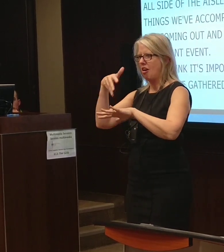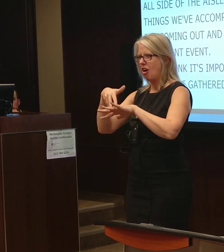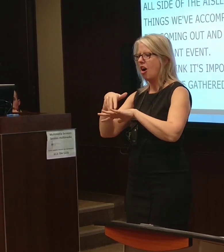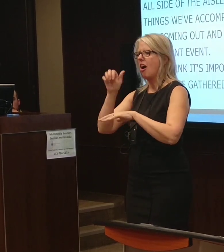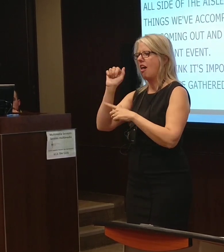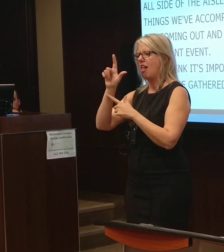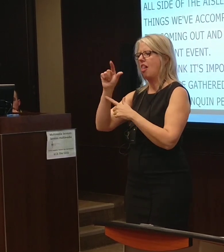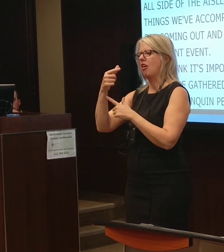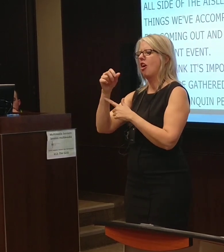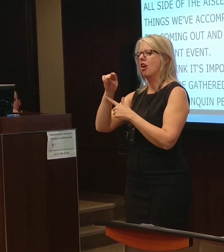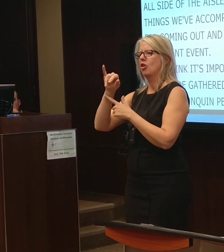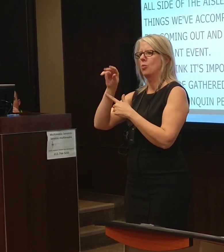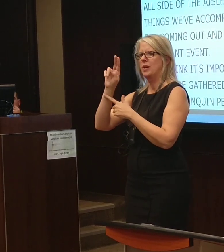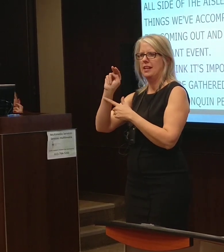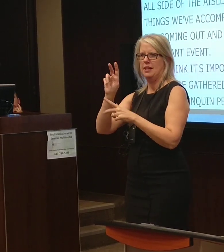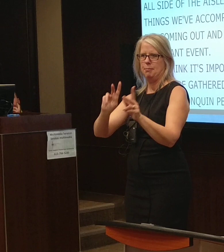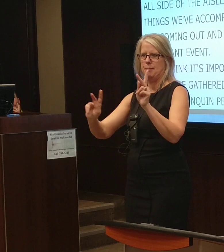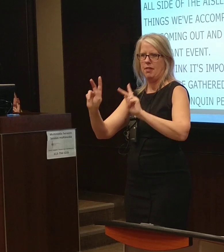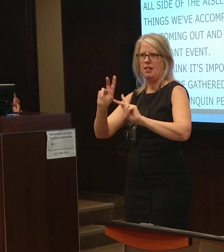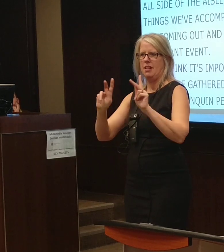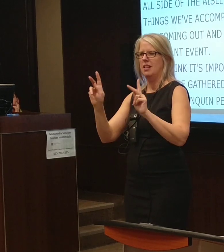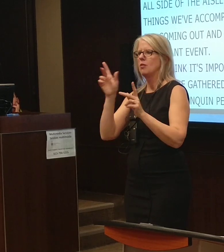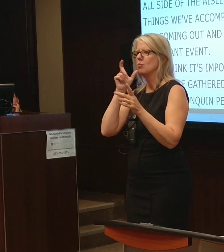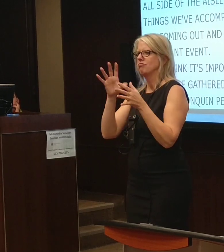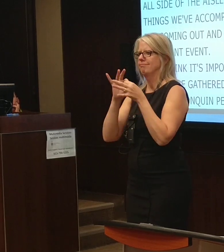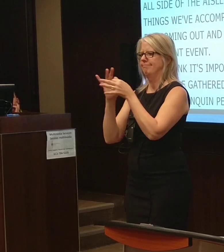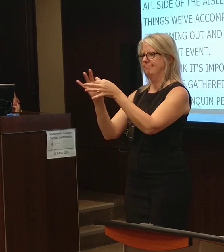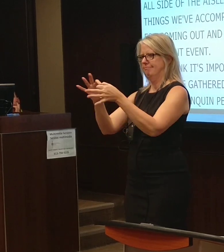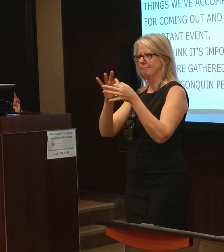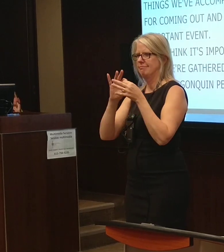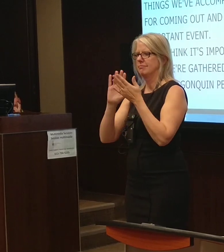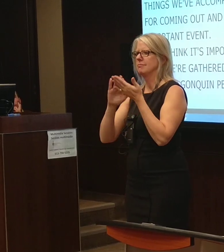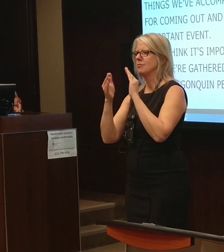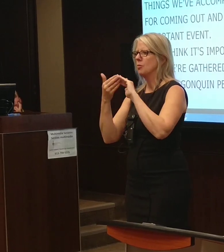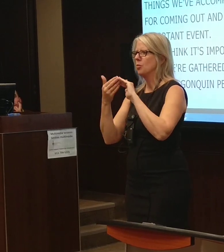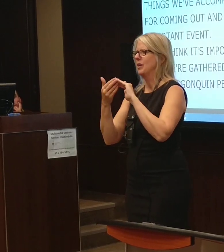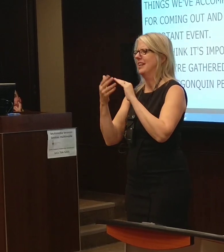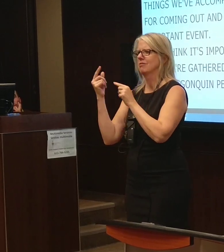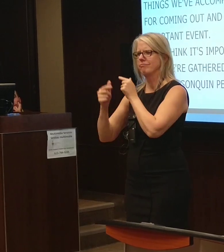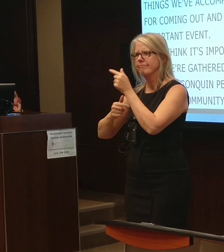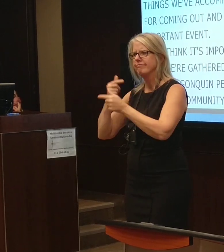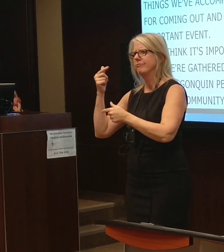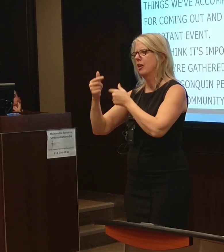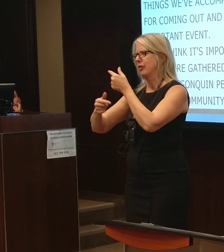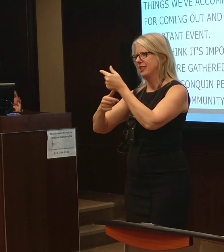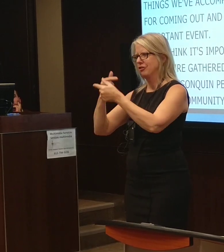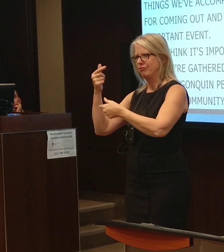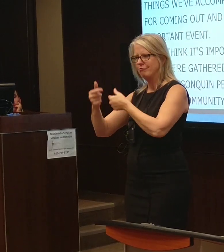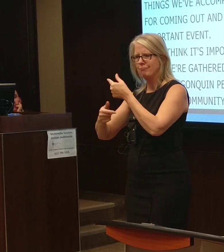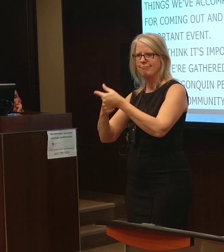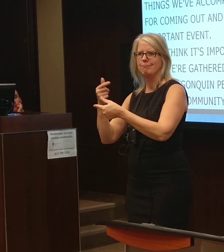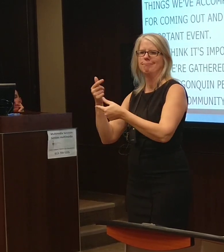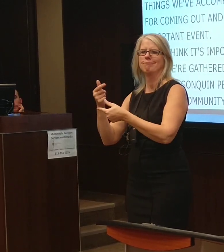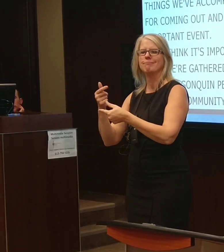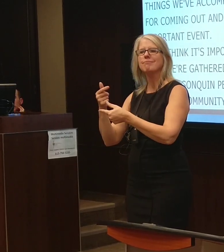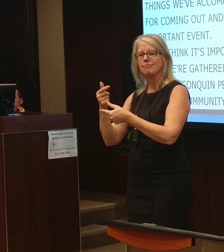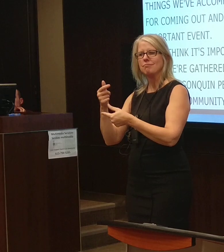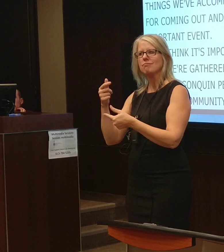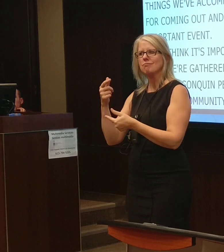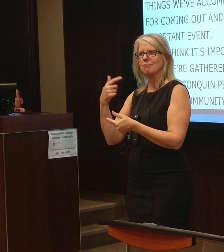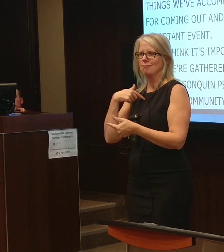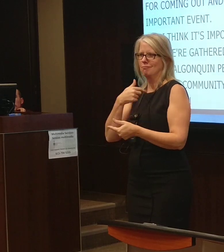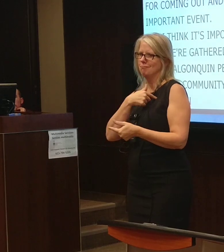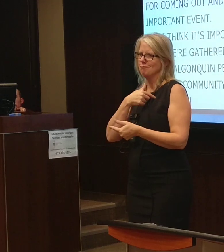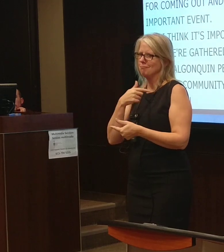people, who have been building community here for generation upon generation upon generation, and who